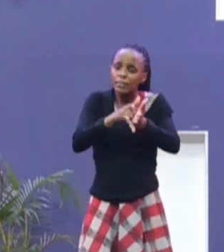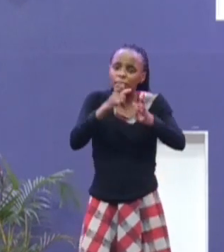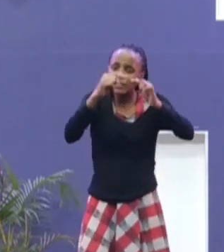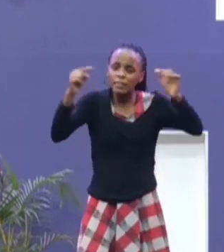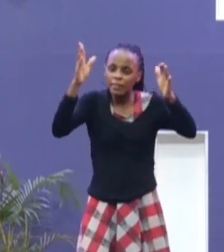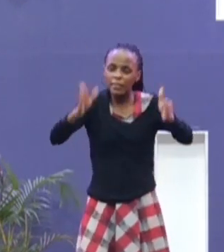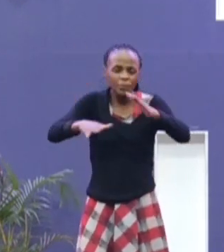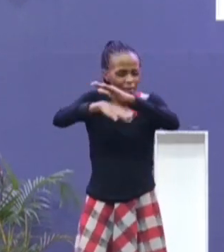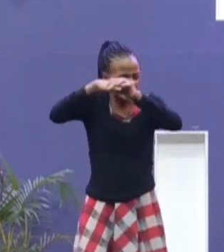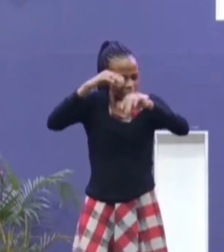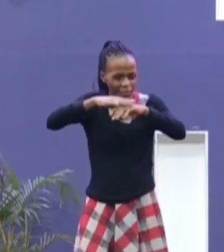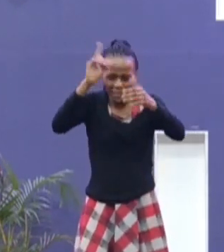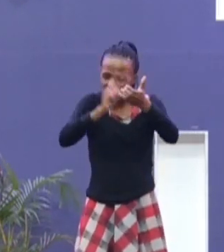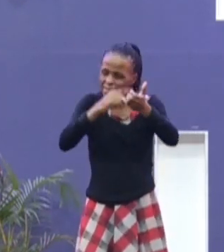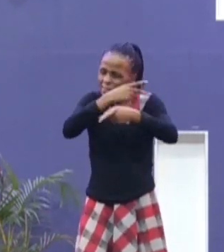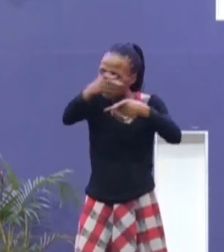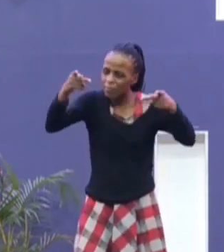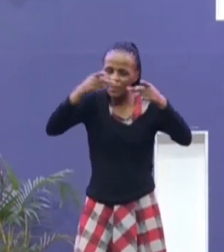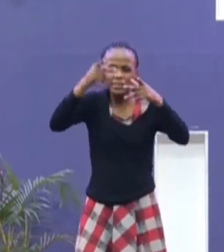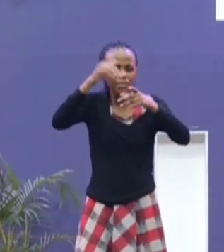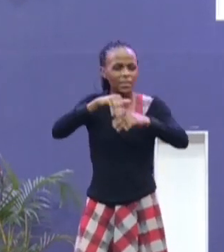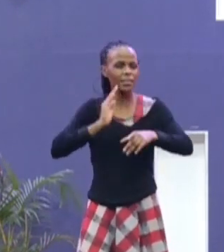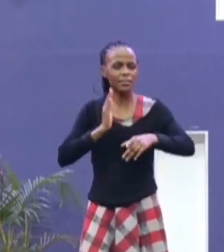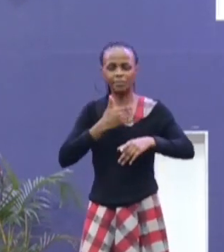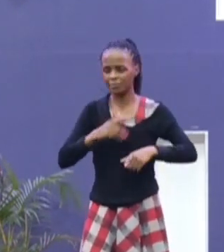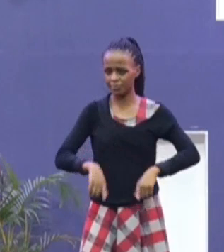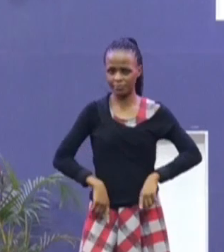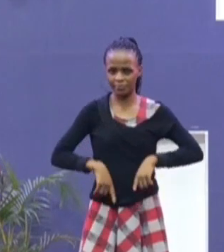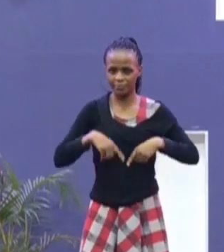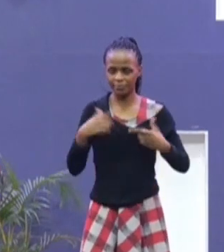root in our lives. Ekyo omulabe tafuna miranya mu bulamu bwaffe.